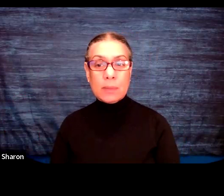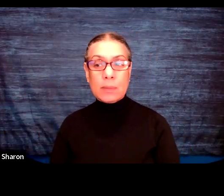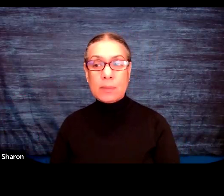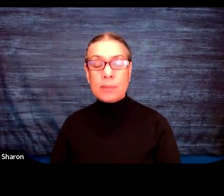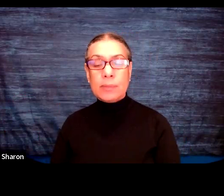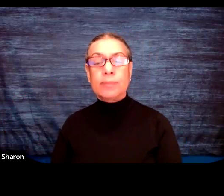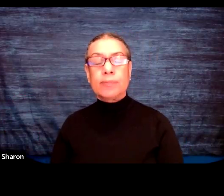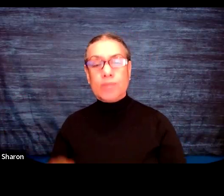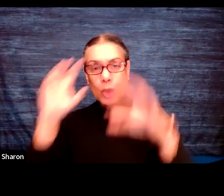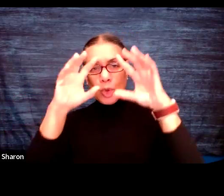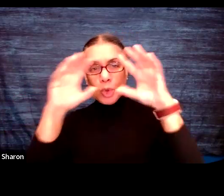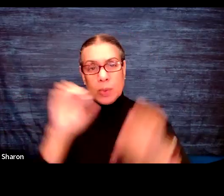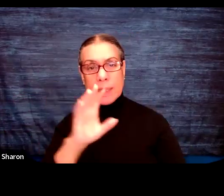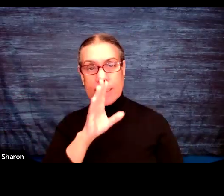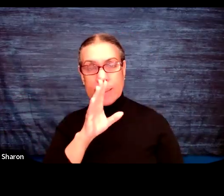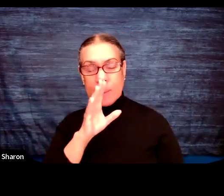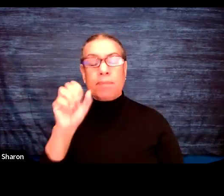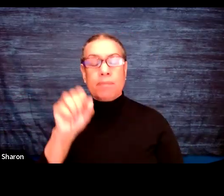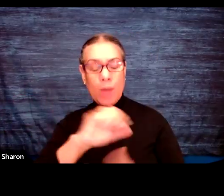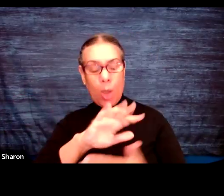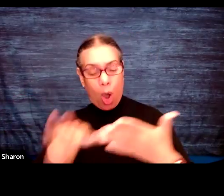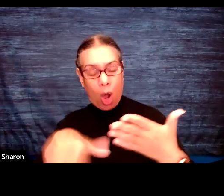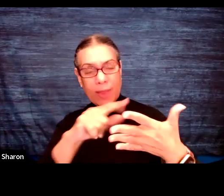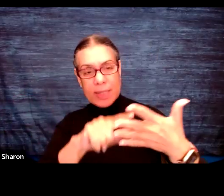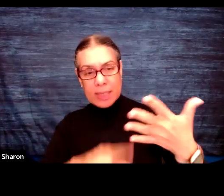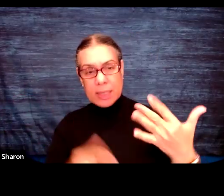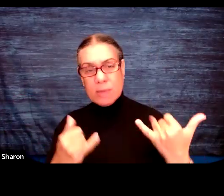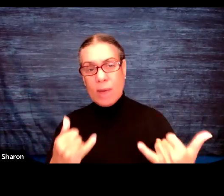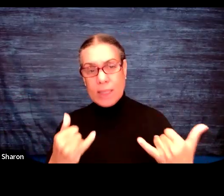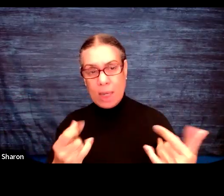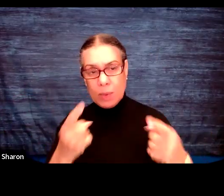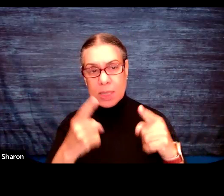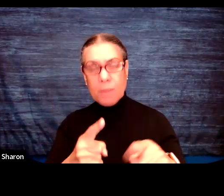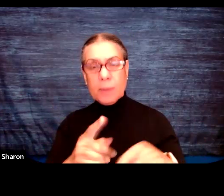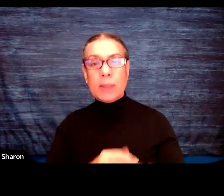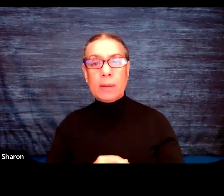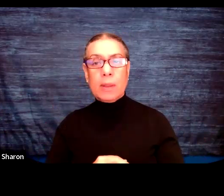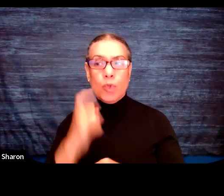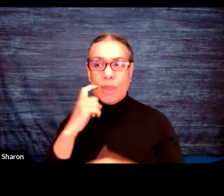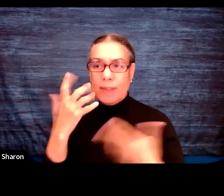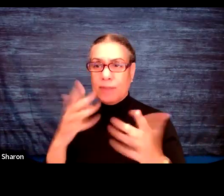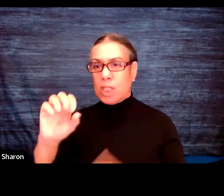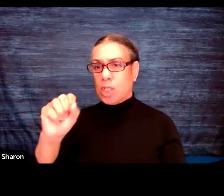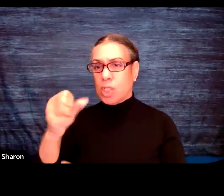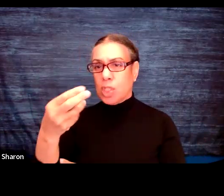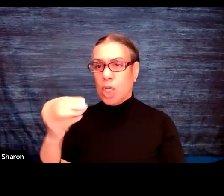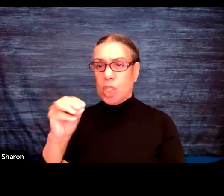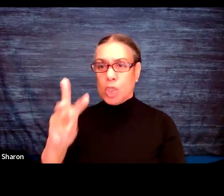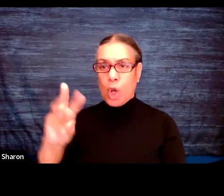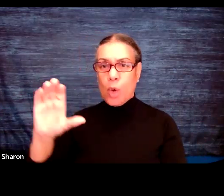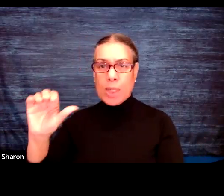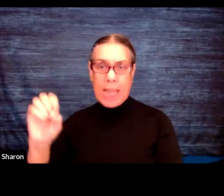Right. So we have all of this going on right now. Having just done the showcase, the information's all on